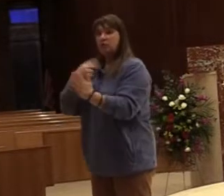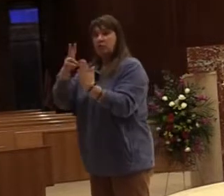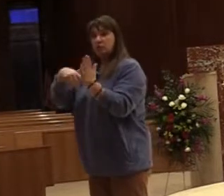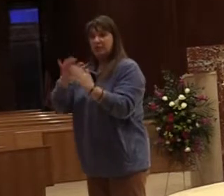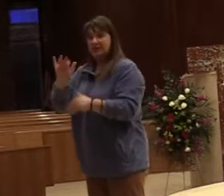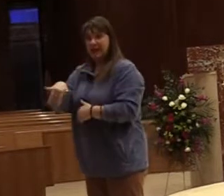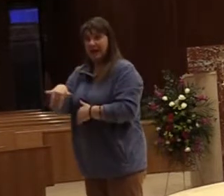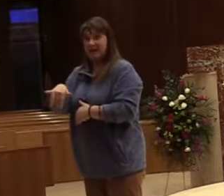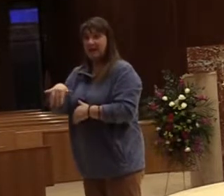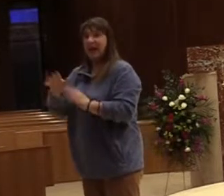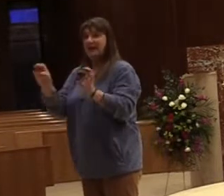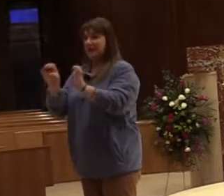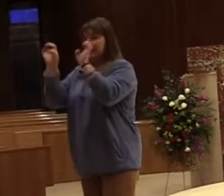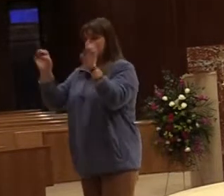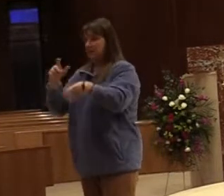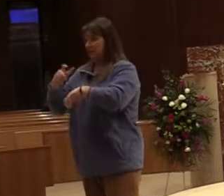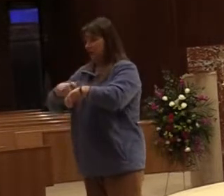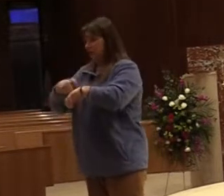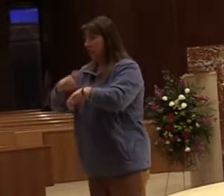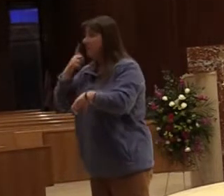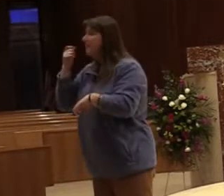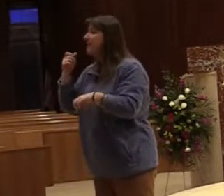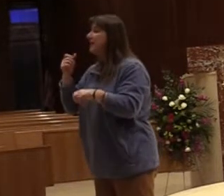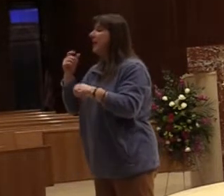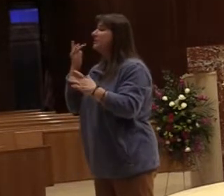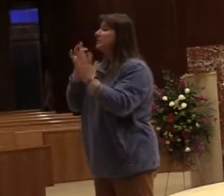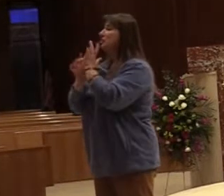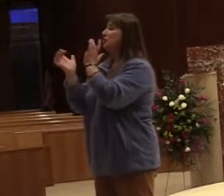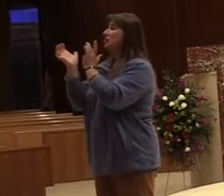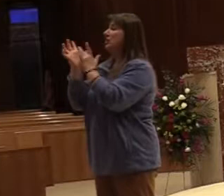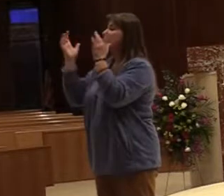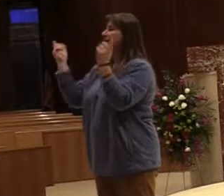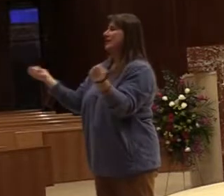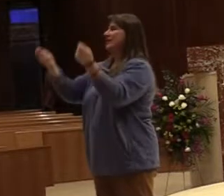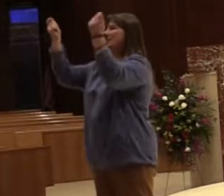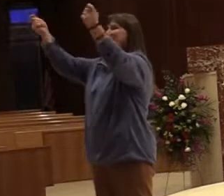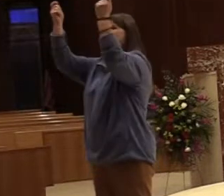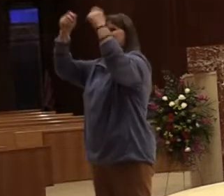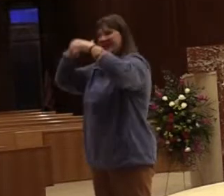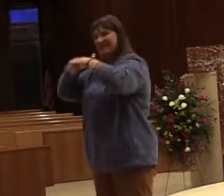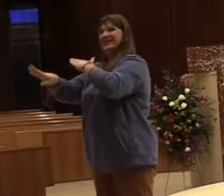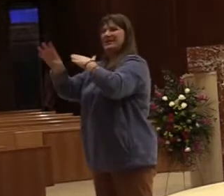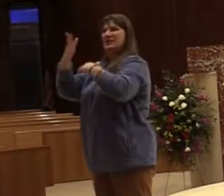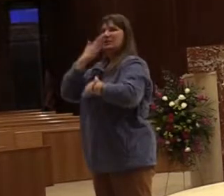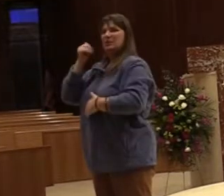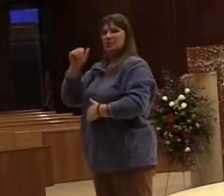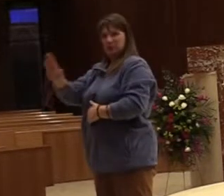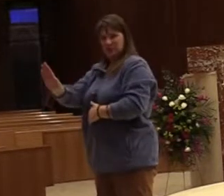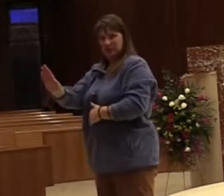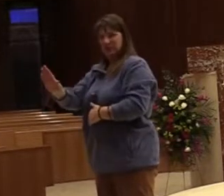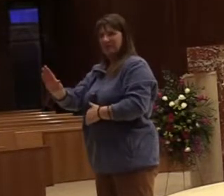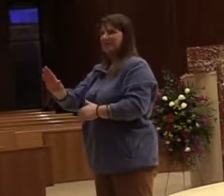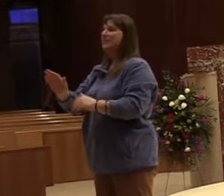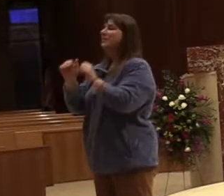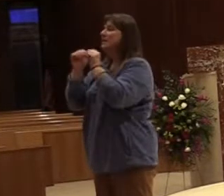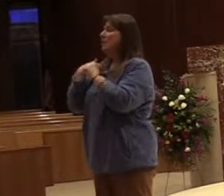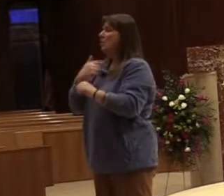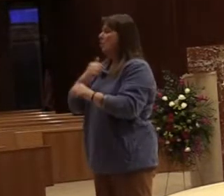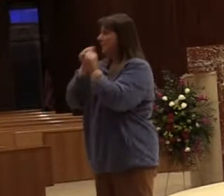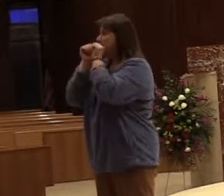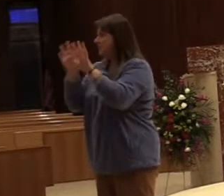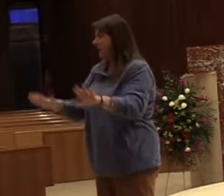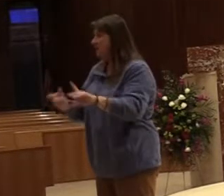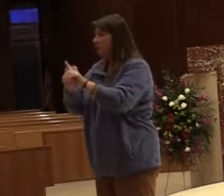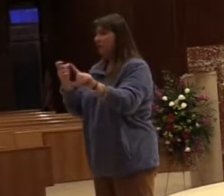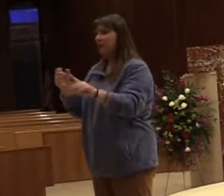the Messiah. It says, "Blessed is he who comes in the name of the Lord. We will bless you from the house of the Lord. The Lord is